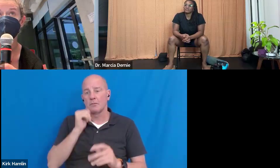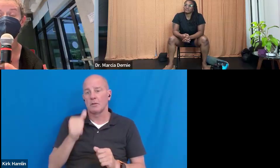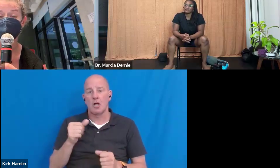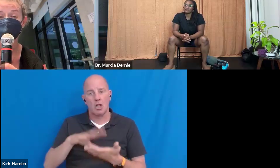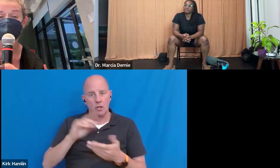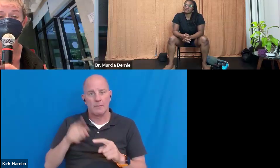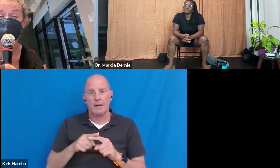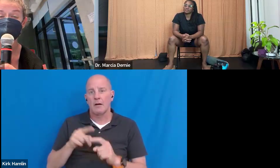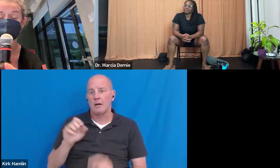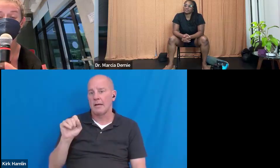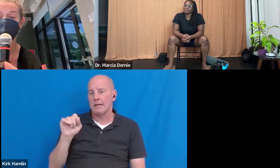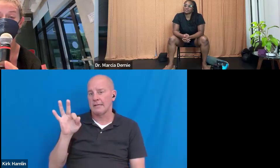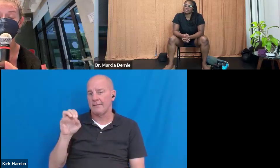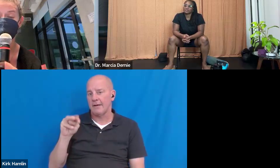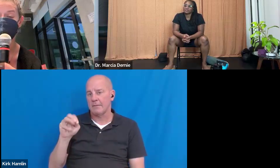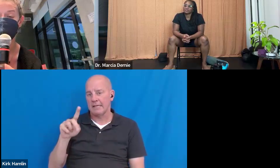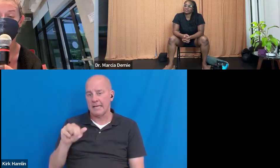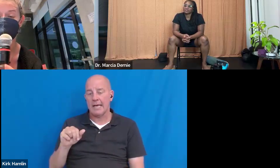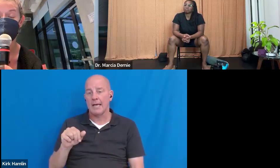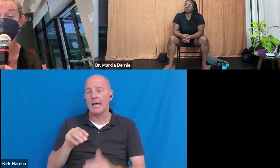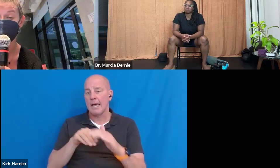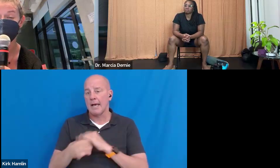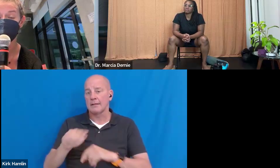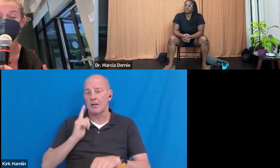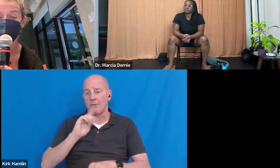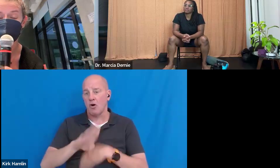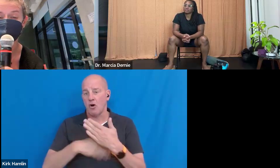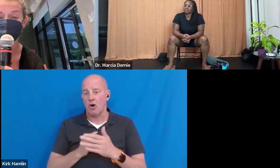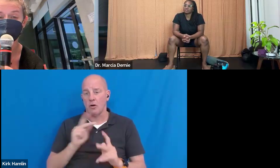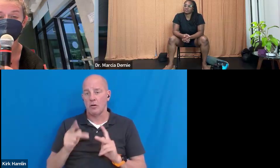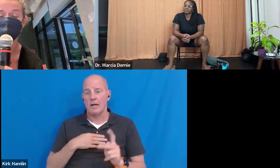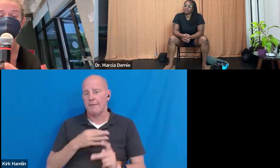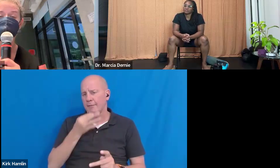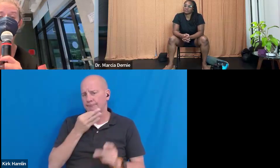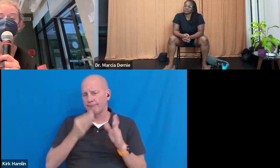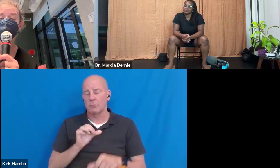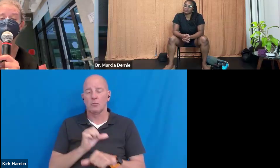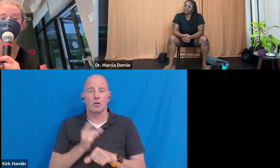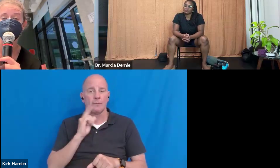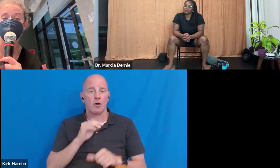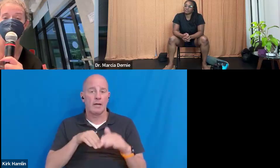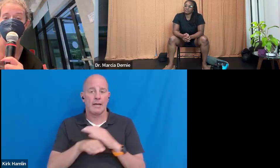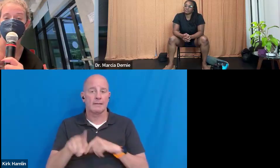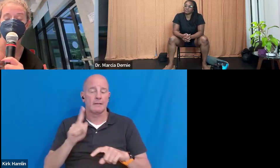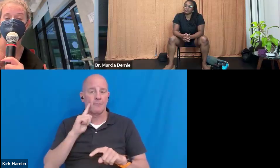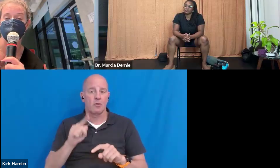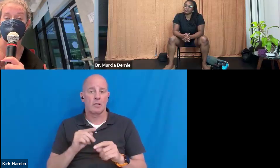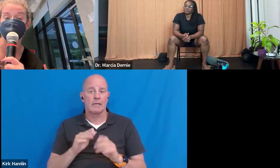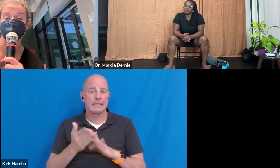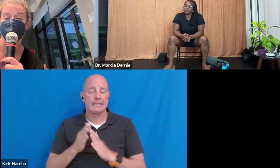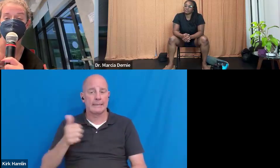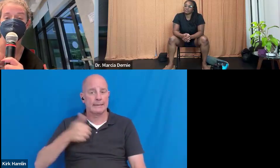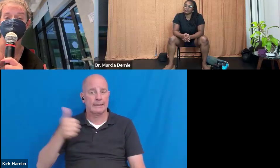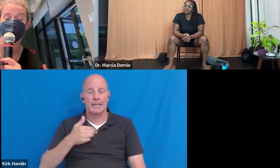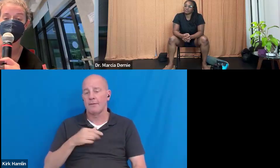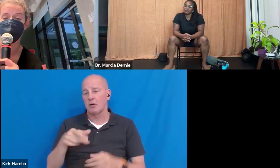transit authorities access for all, and we're going to have the experts who work on access for the city transportation, so a chance to